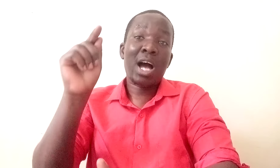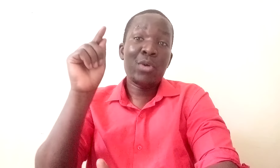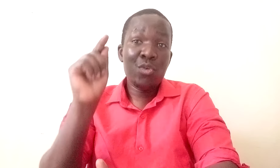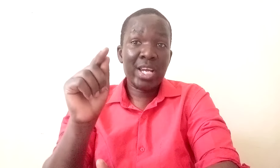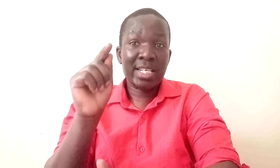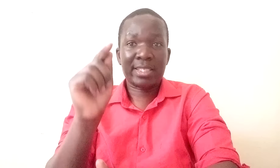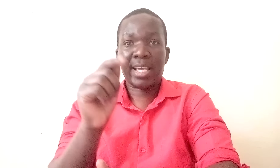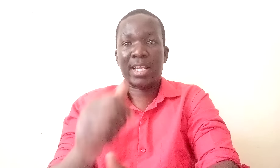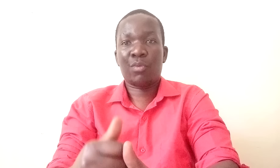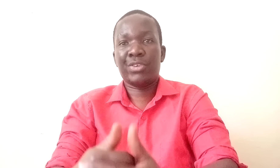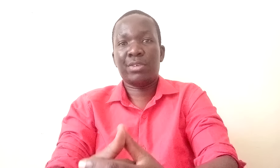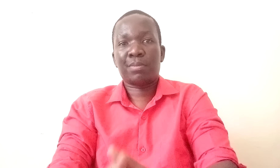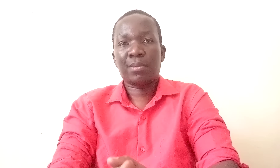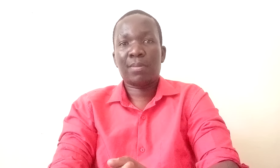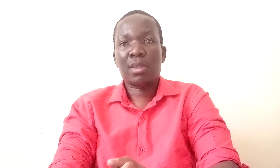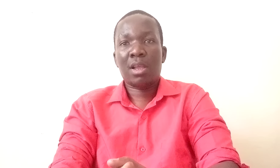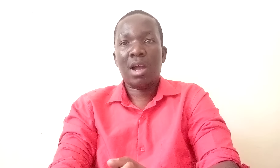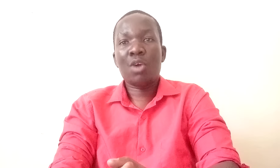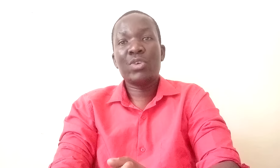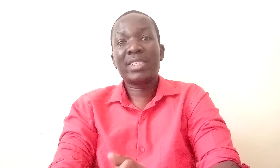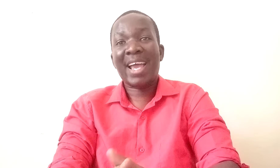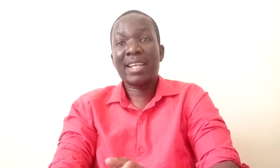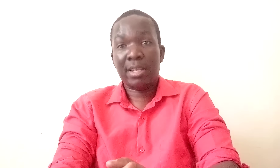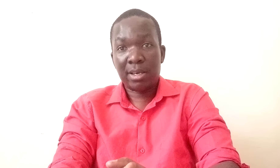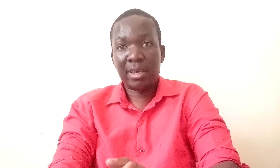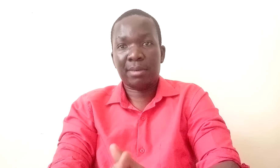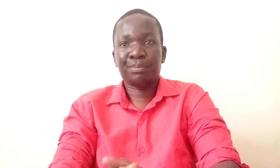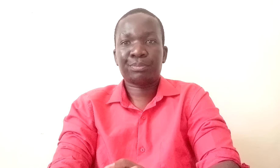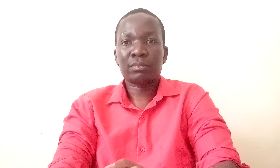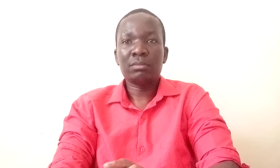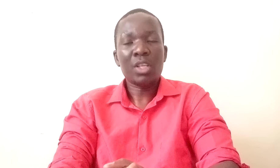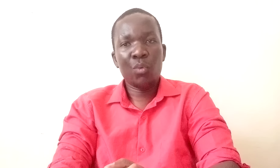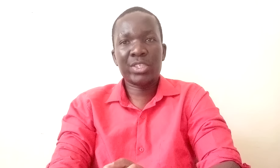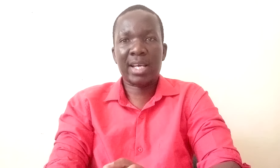do it in sign language. How do we sign A? We start.